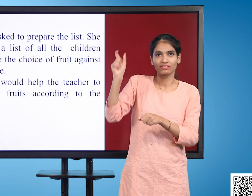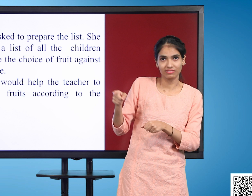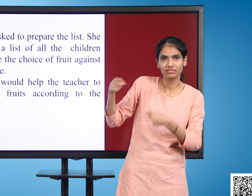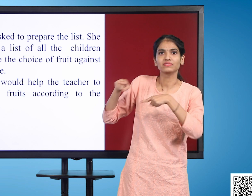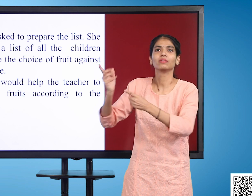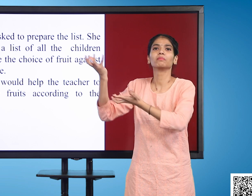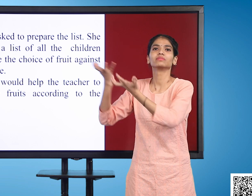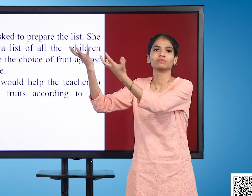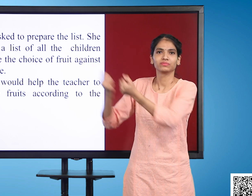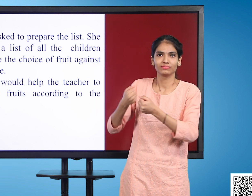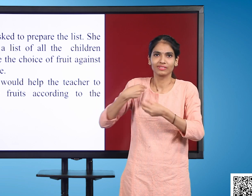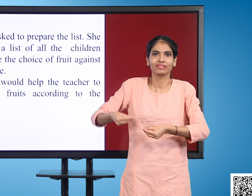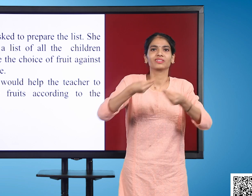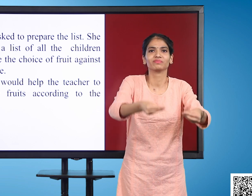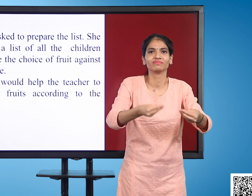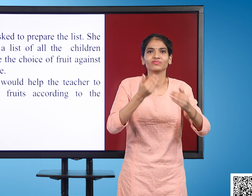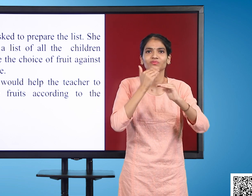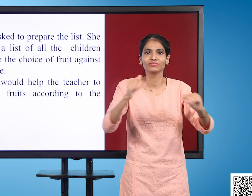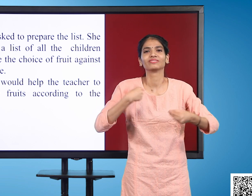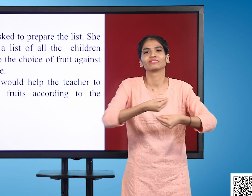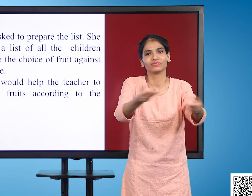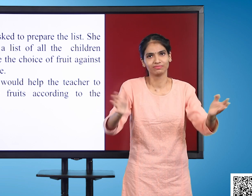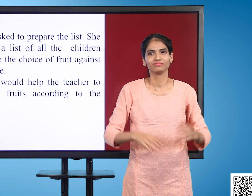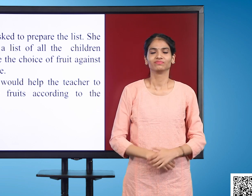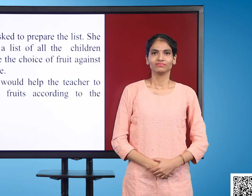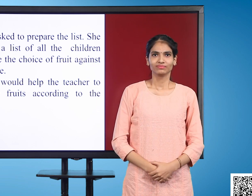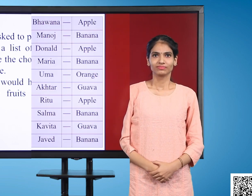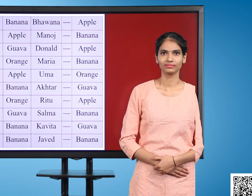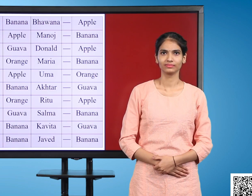would help the teacher to distribute fruits according to the choice.